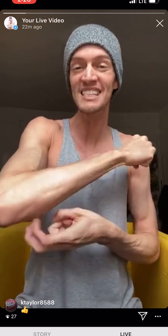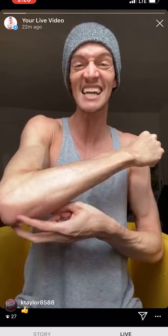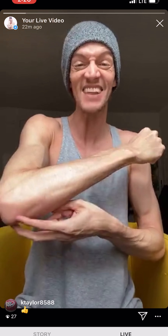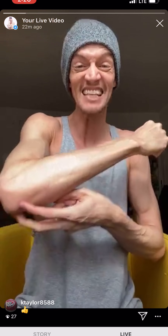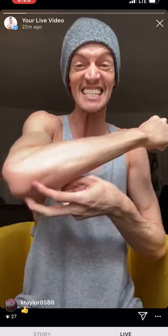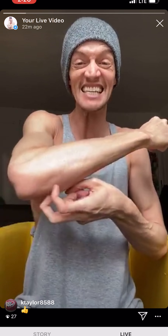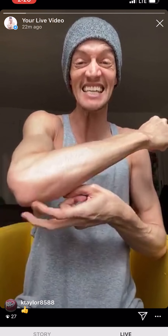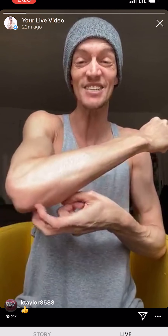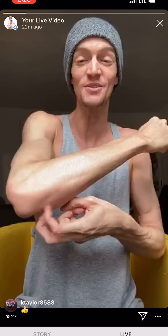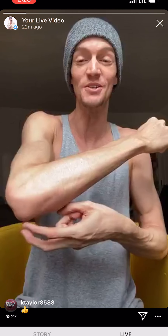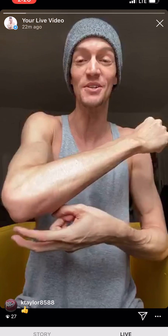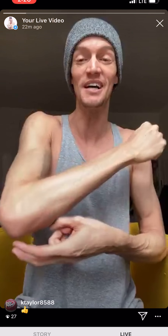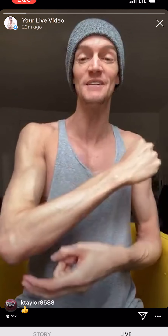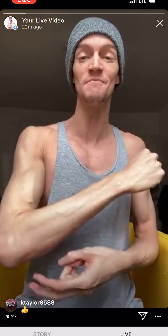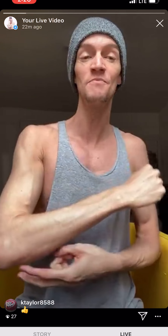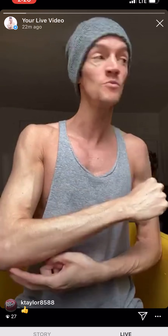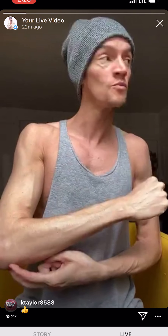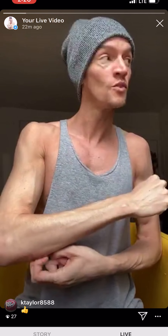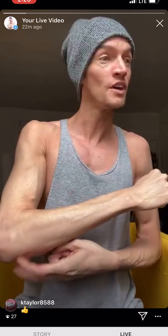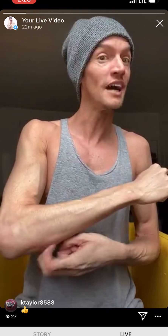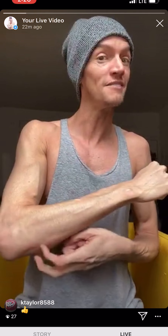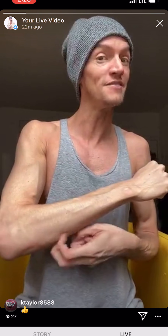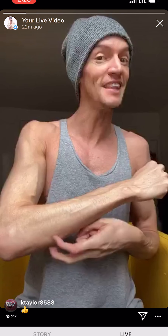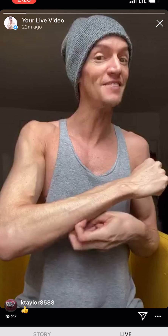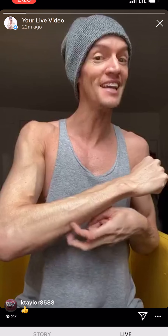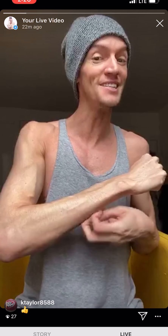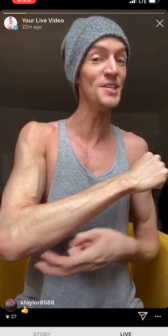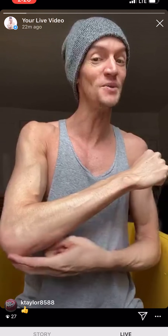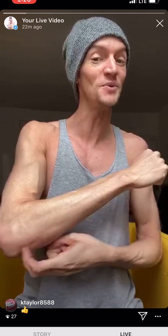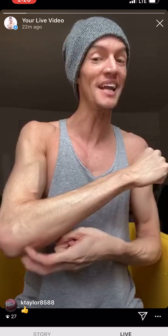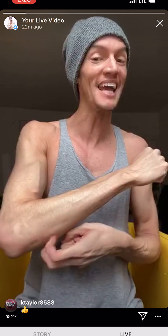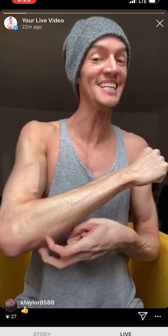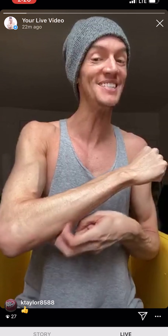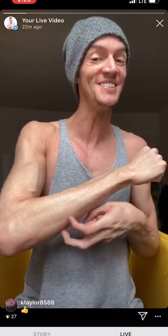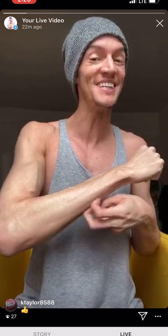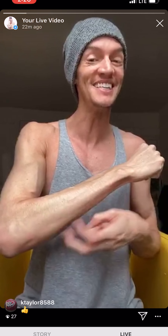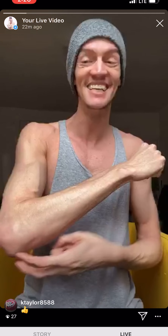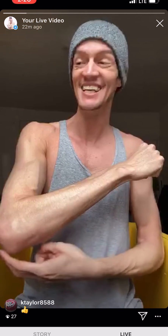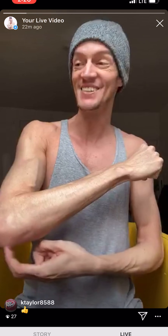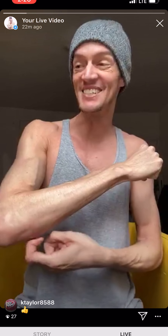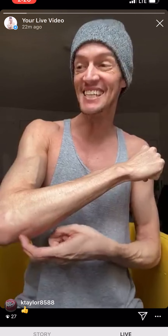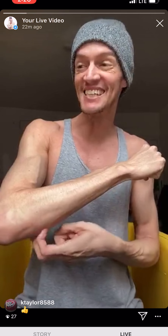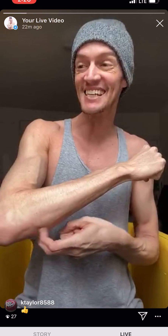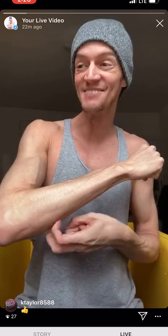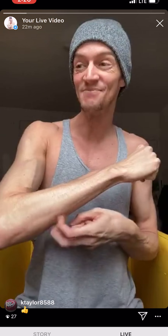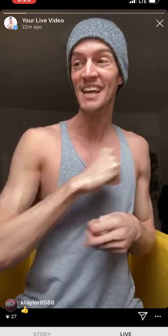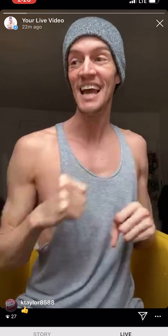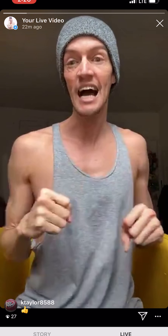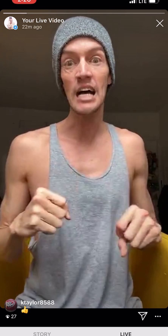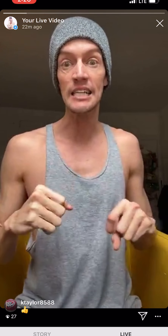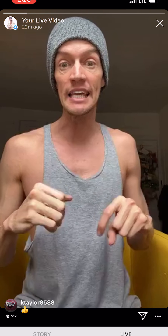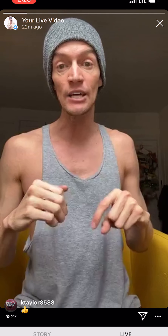kind of like sneaky. you're kind of the left hand doesn't know what the right hand is doing. You're stealing. To kill,